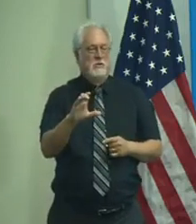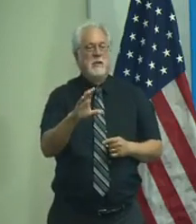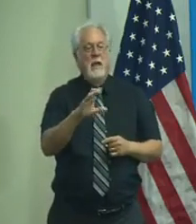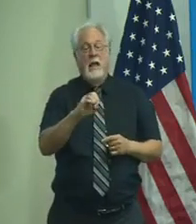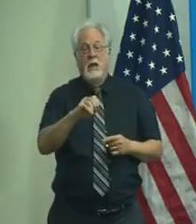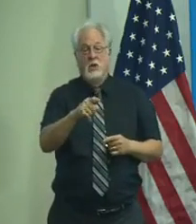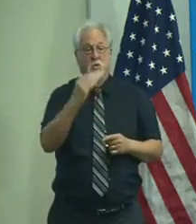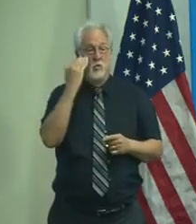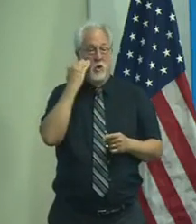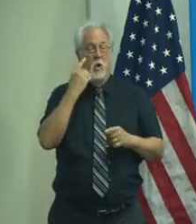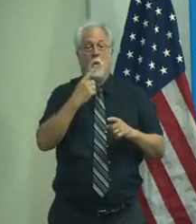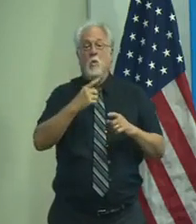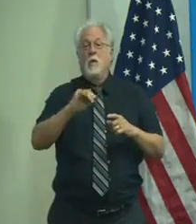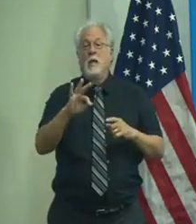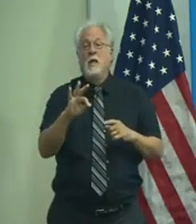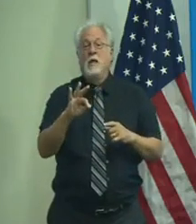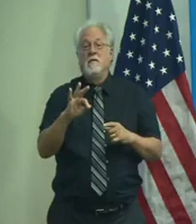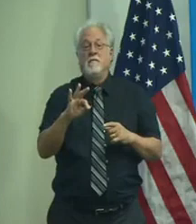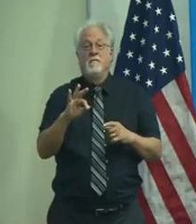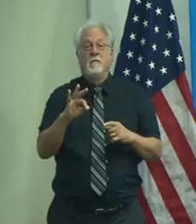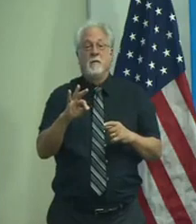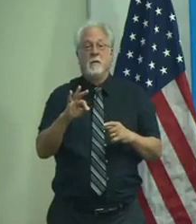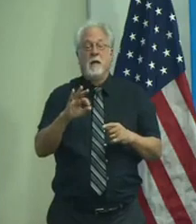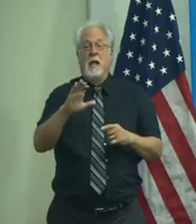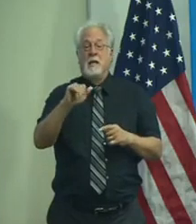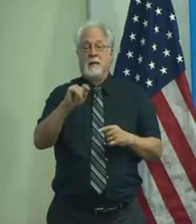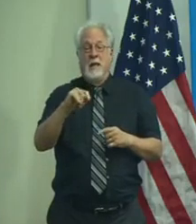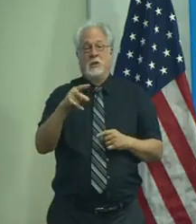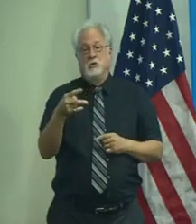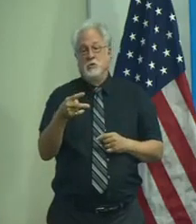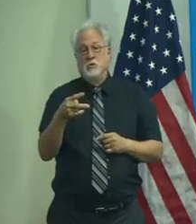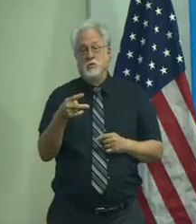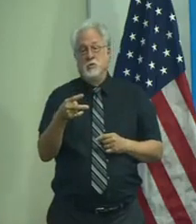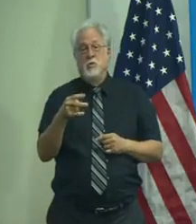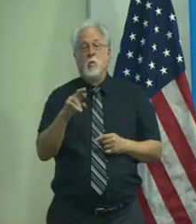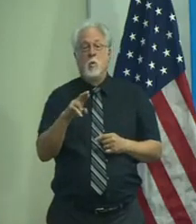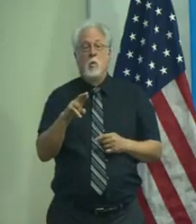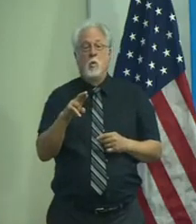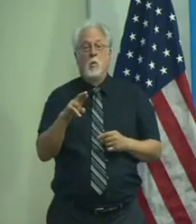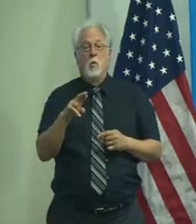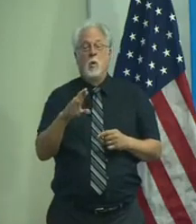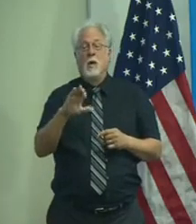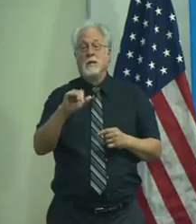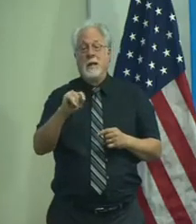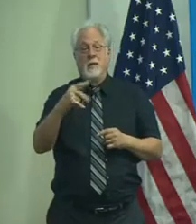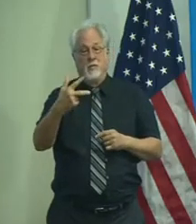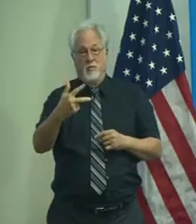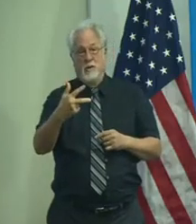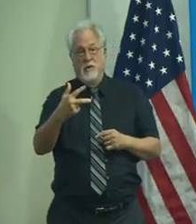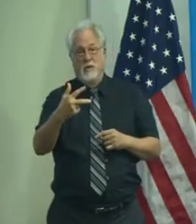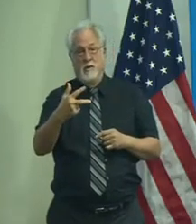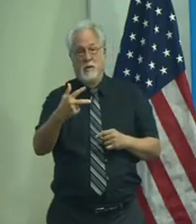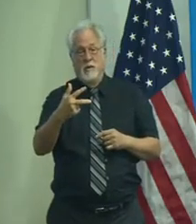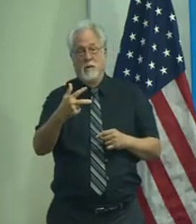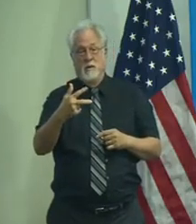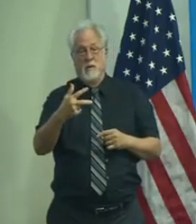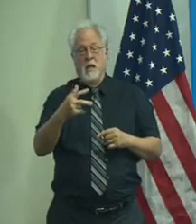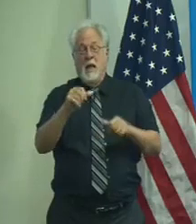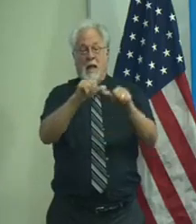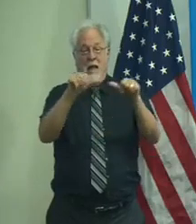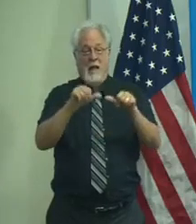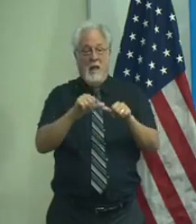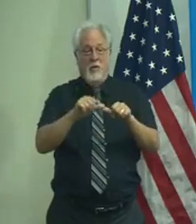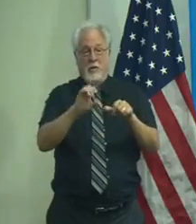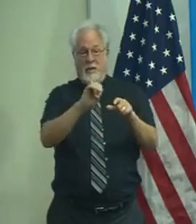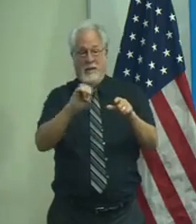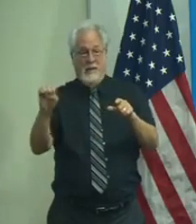as you know, especially if it's a Category 2 or a Category 3 storm, the area out